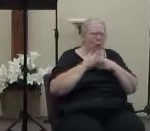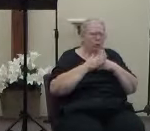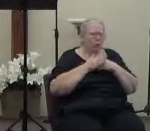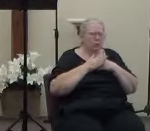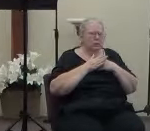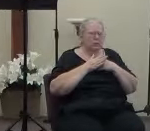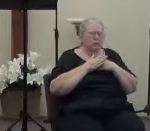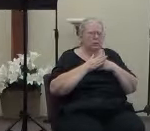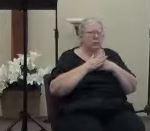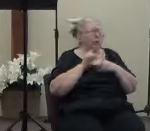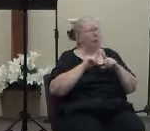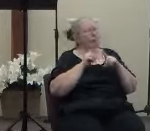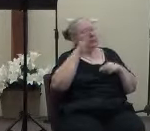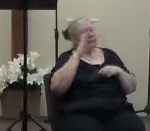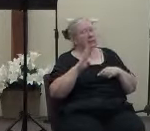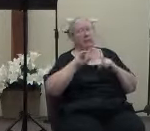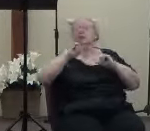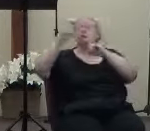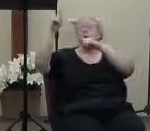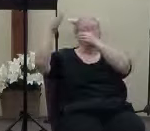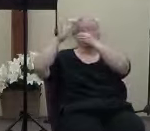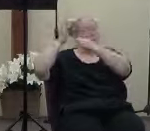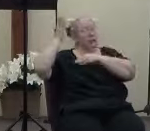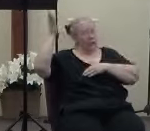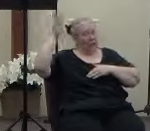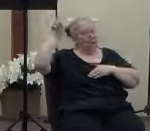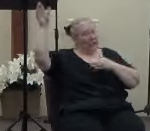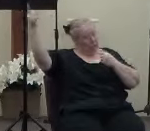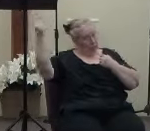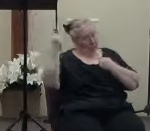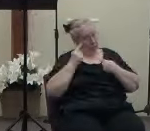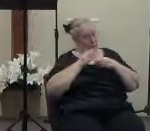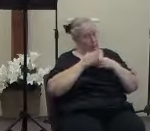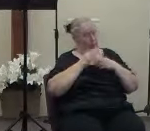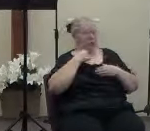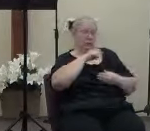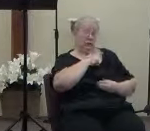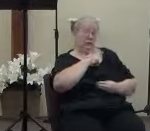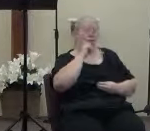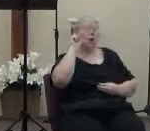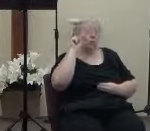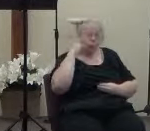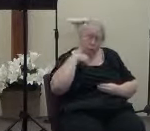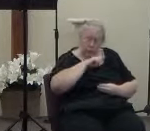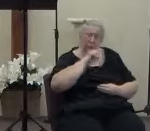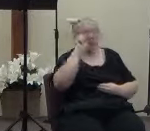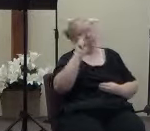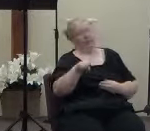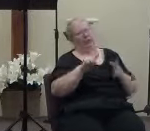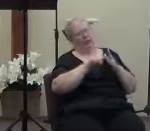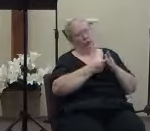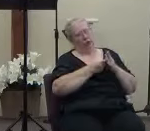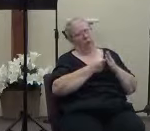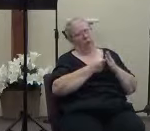God says, draw near to me and I'll draw near to you. It's up to us to draw near to God